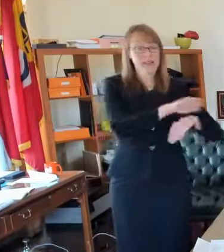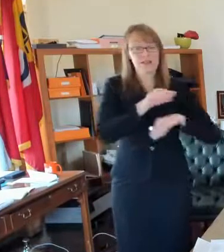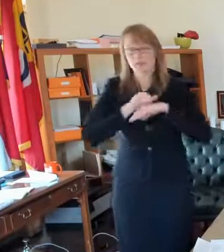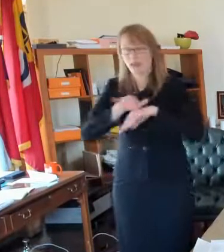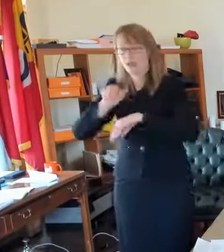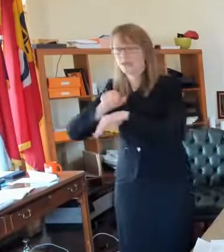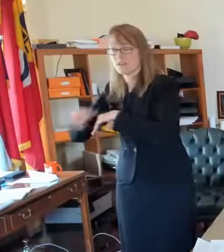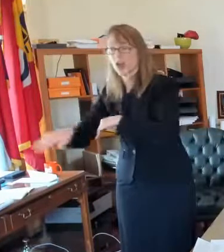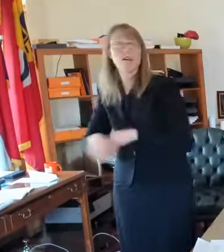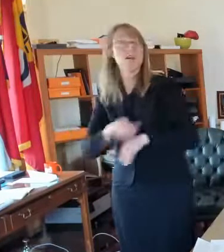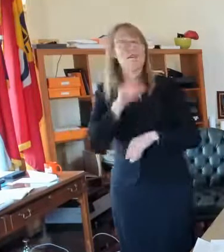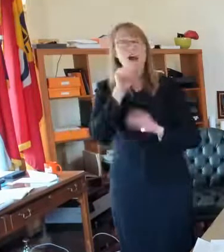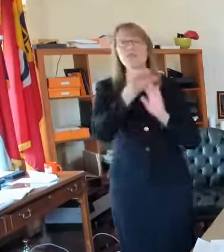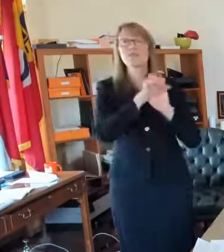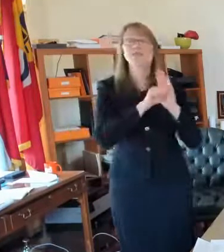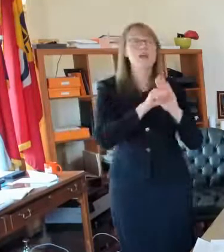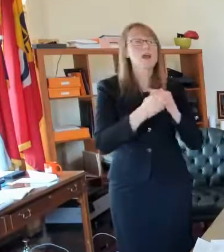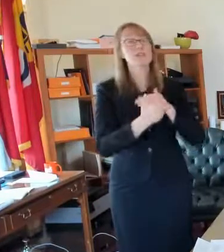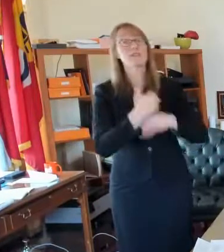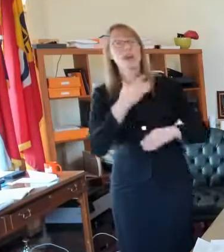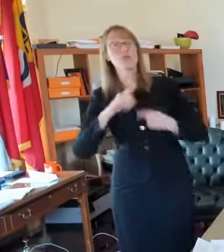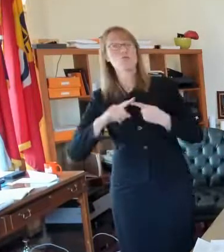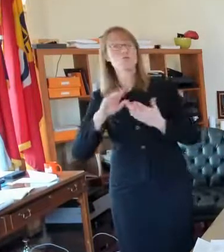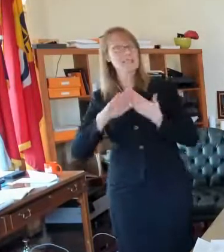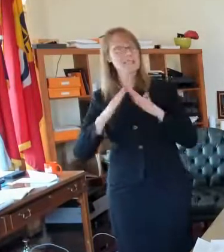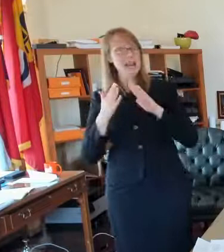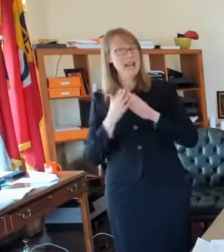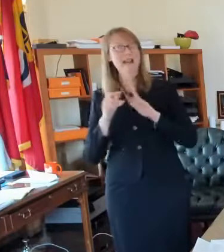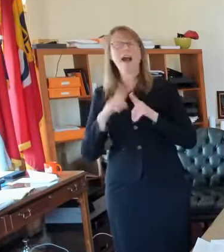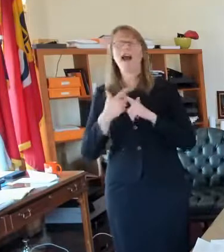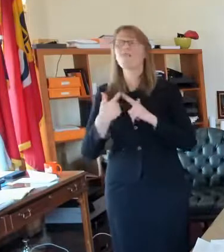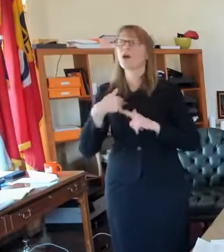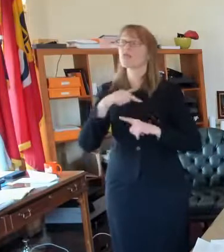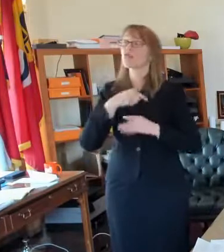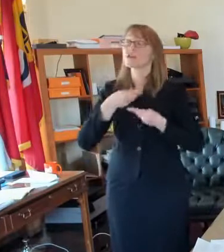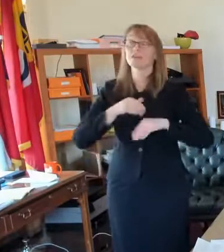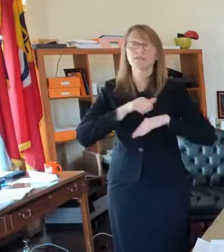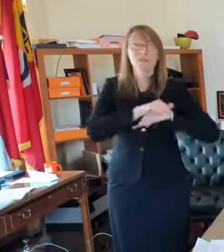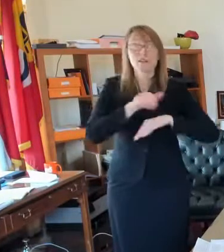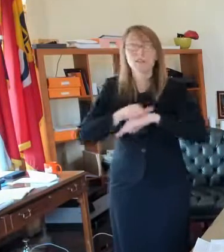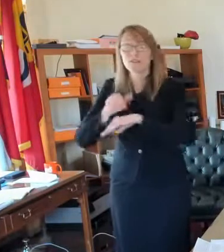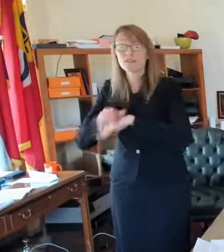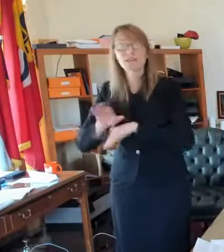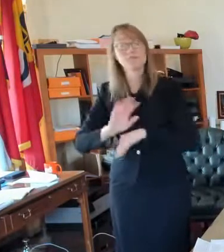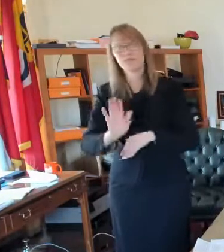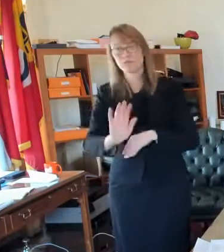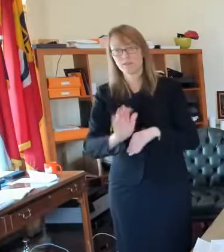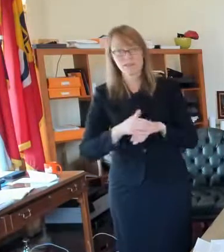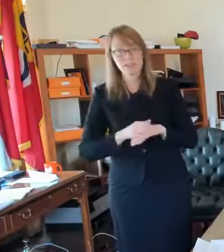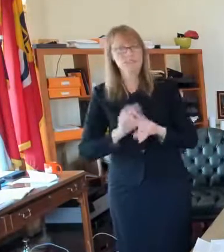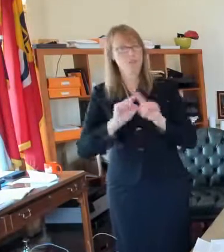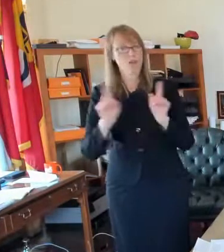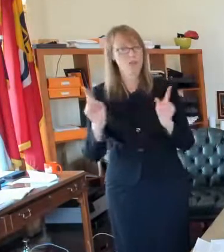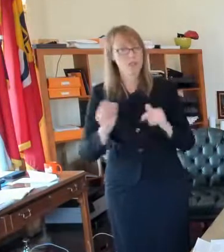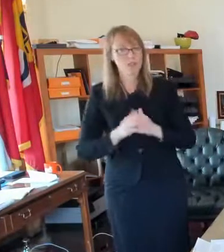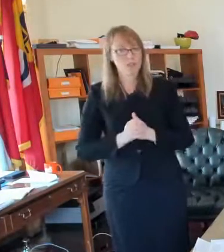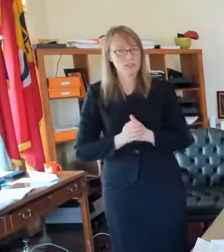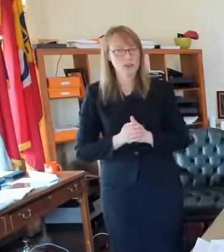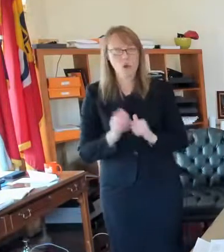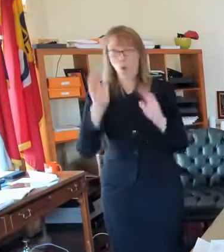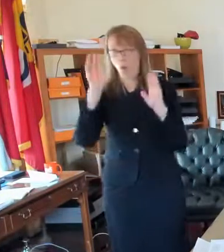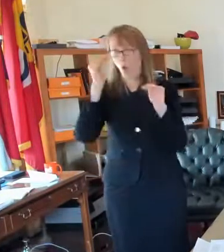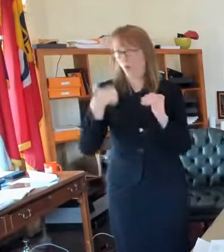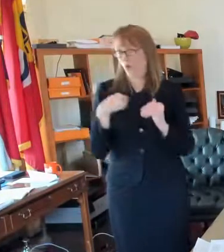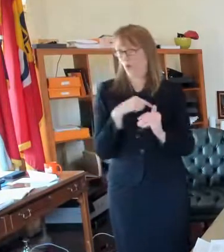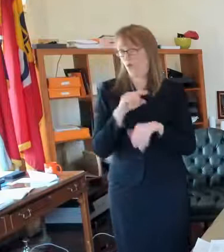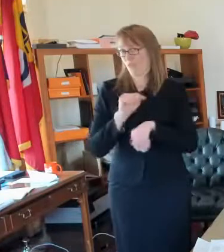anxious to get a good-sized distribution so that we can be sure to be able to